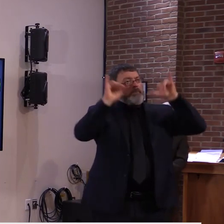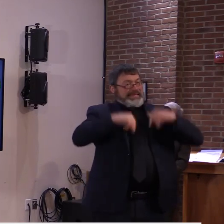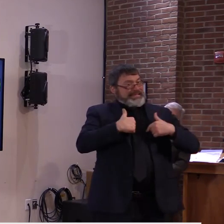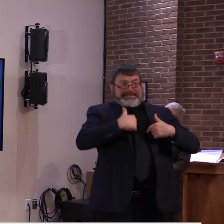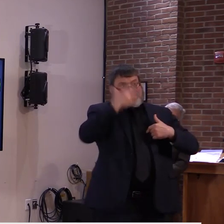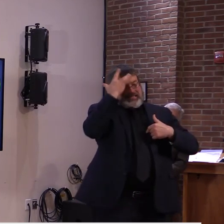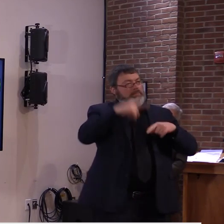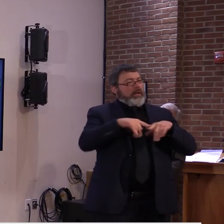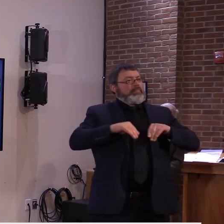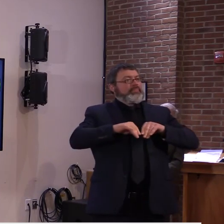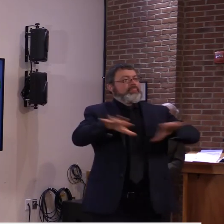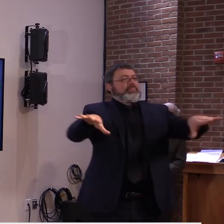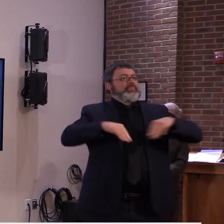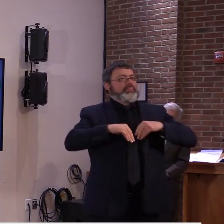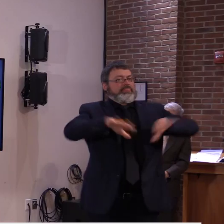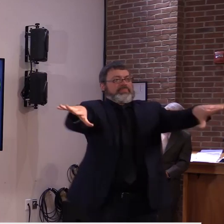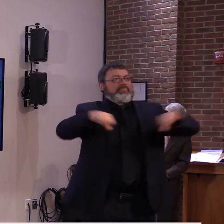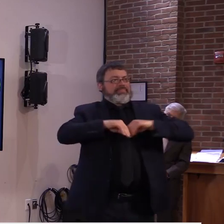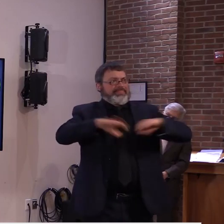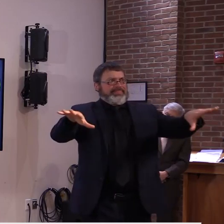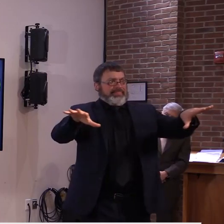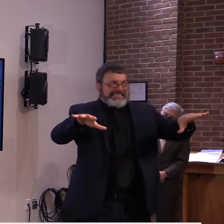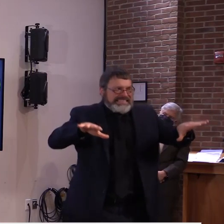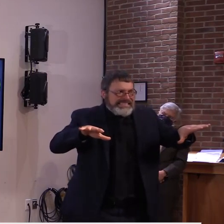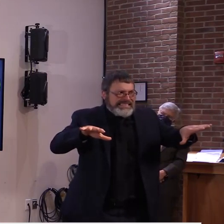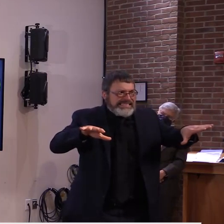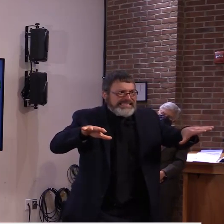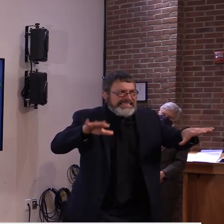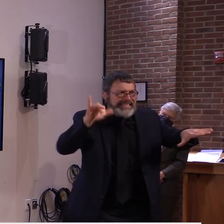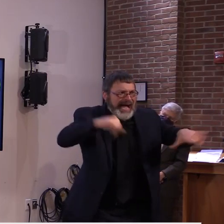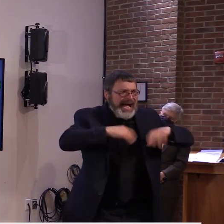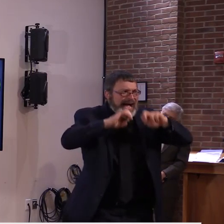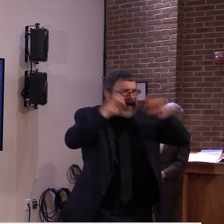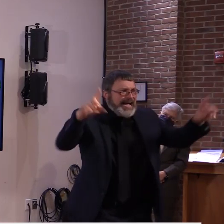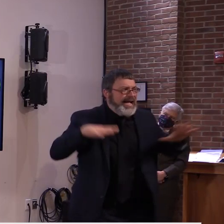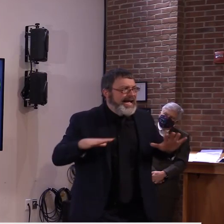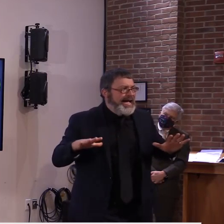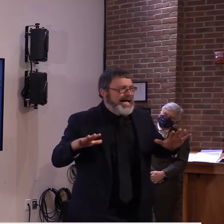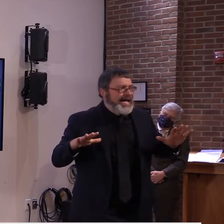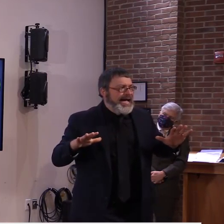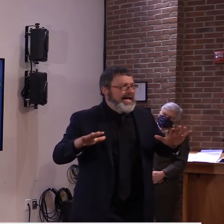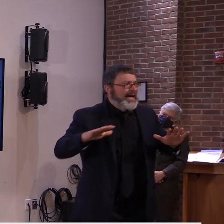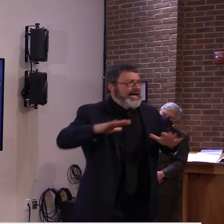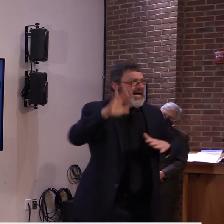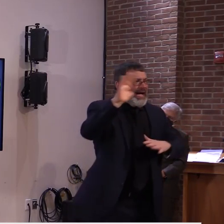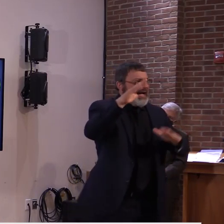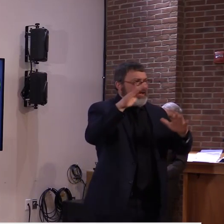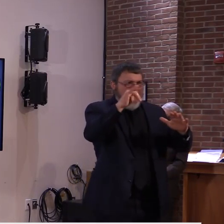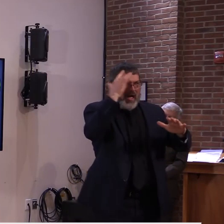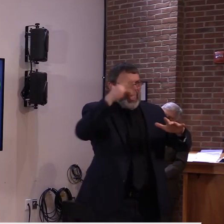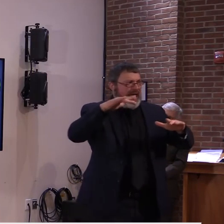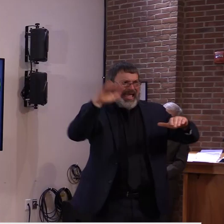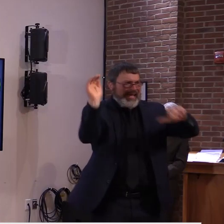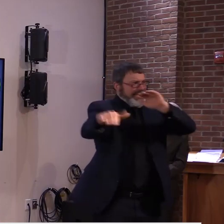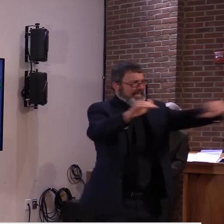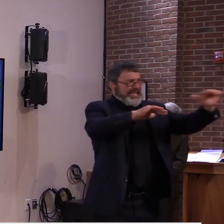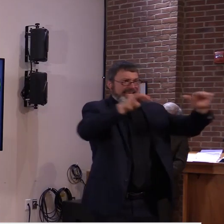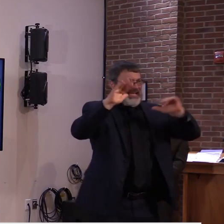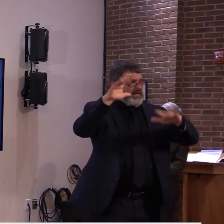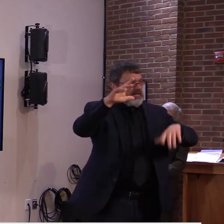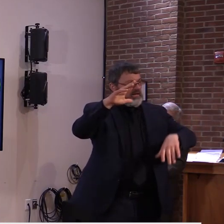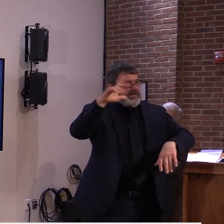can you still be infectious to others even though you've gotten the vaccine? So that question is yet unanswered, which means I